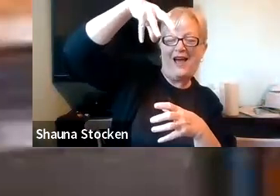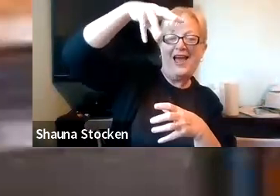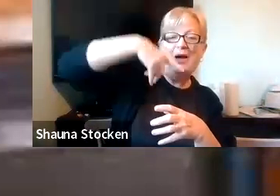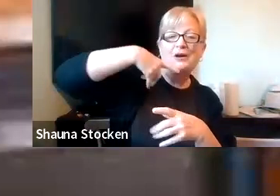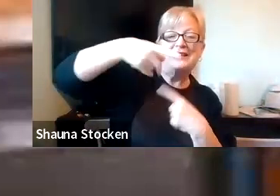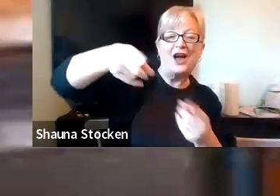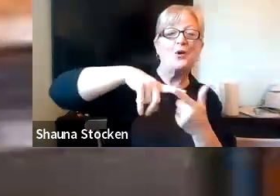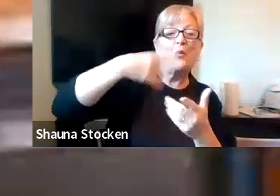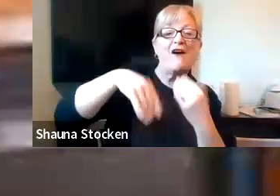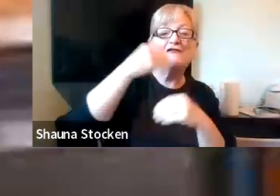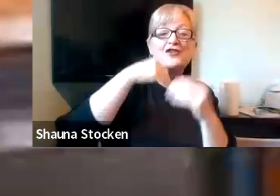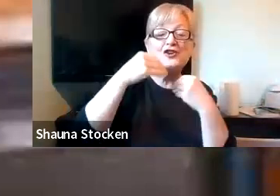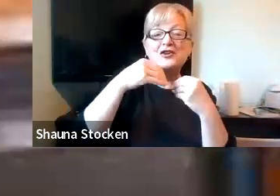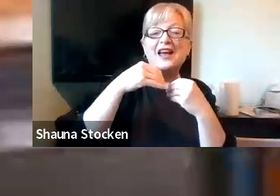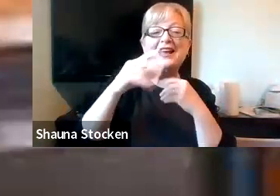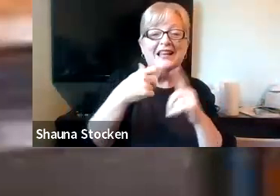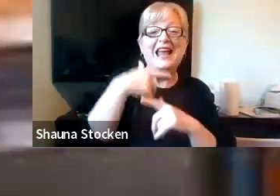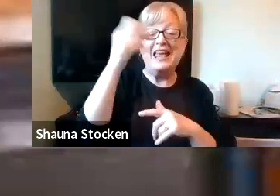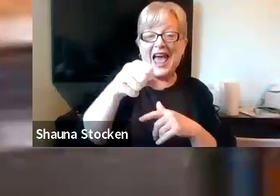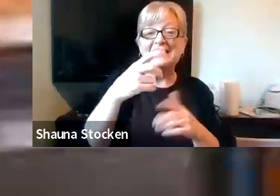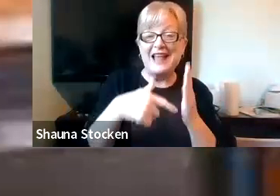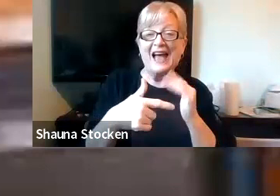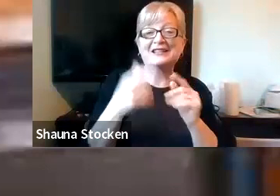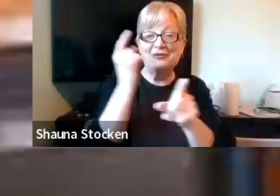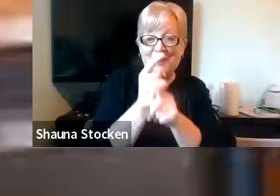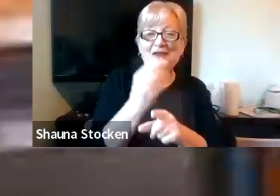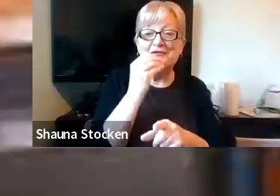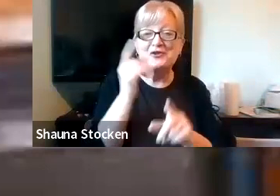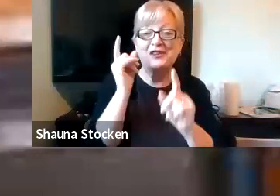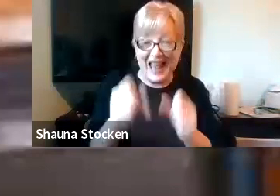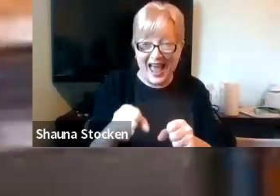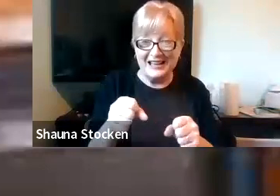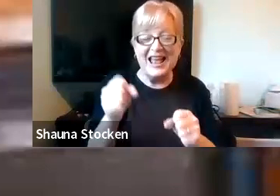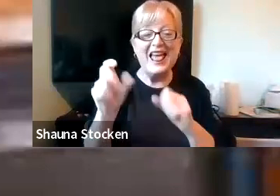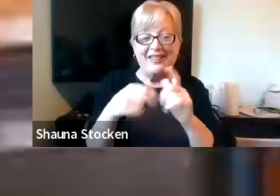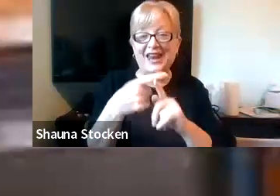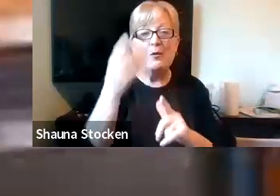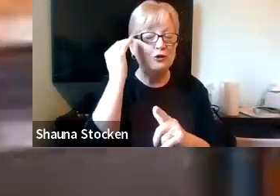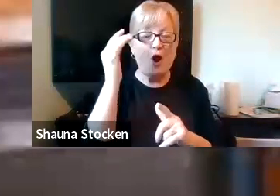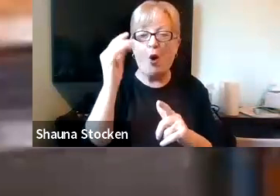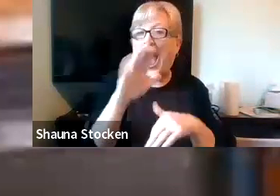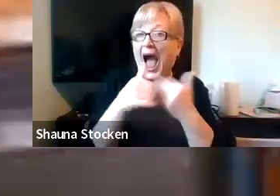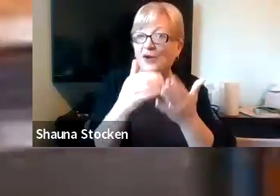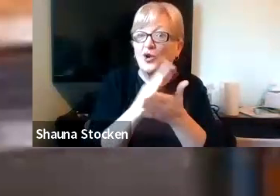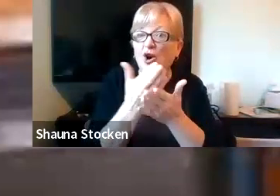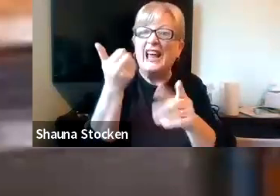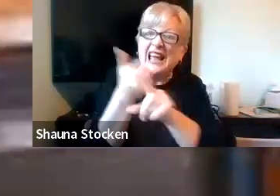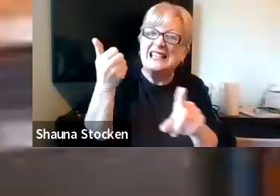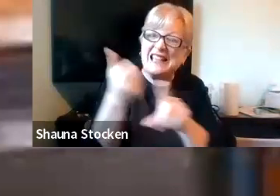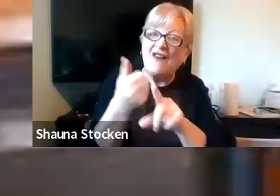as long as you say, yes, that's what food it is, it will know how to cook it and know the appropriate temperatures and all that